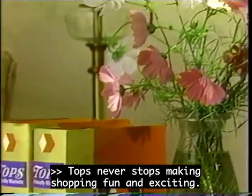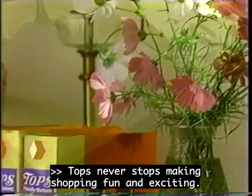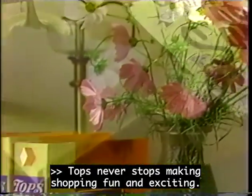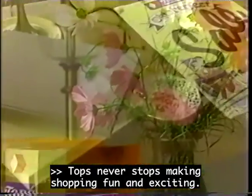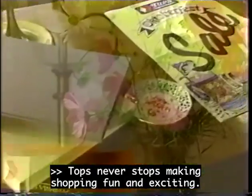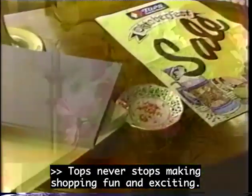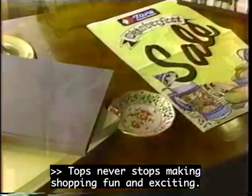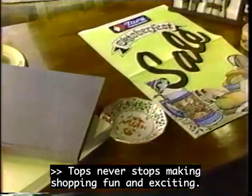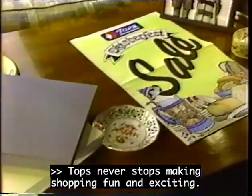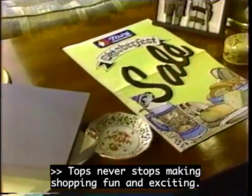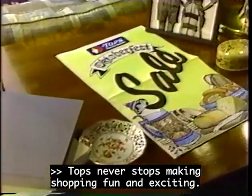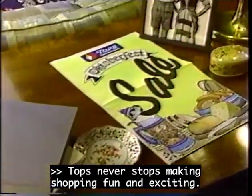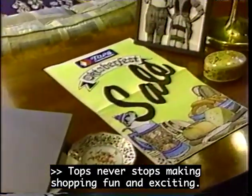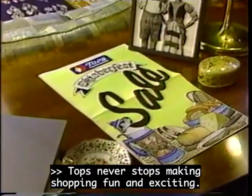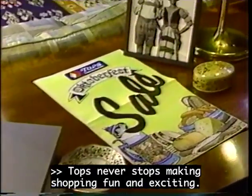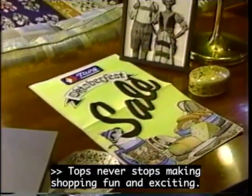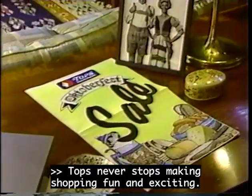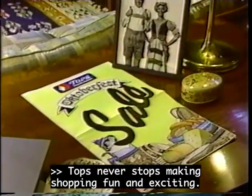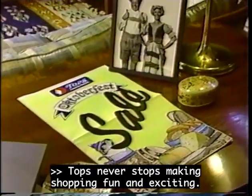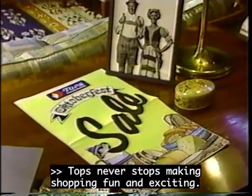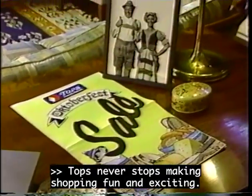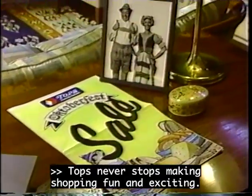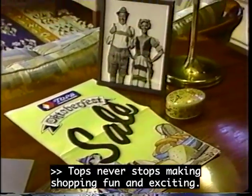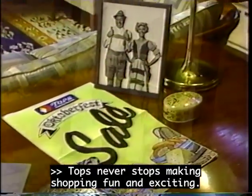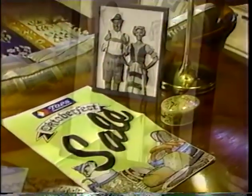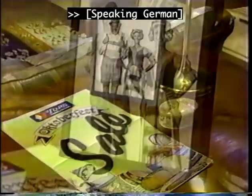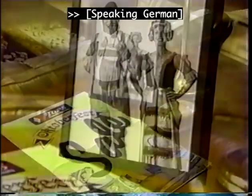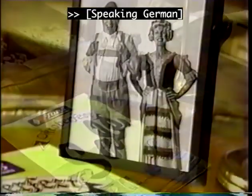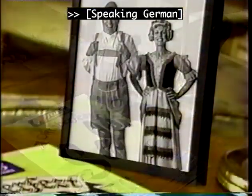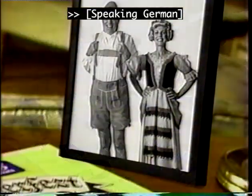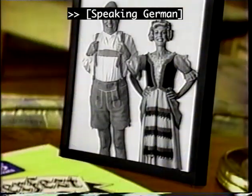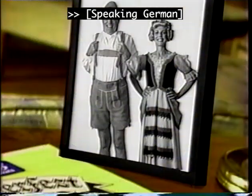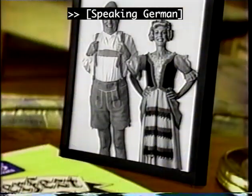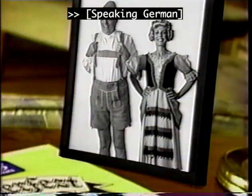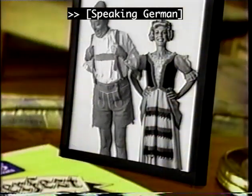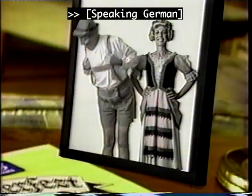Tops never stops making shopping fun and exciting.